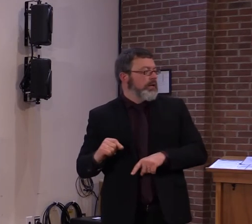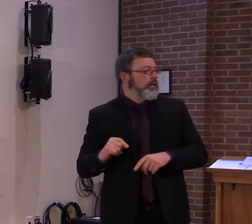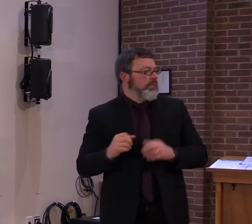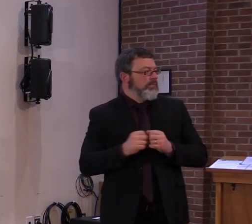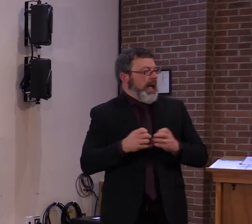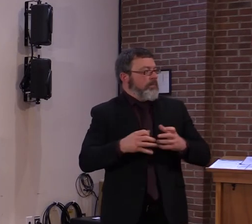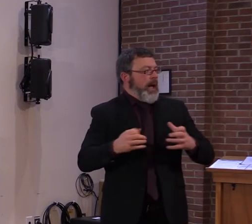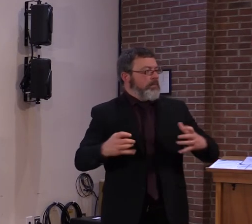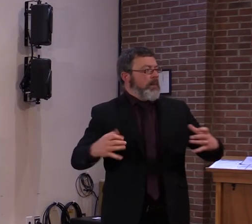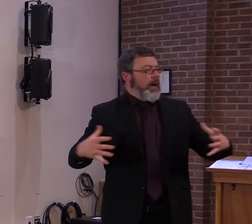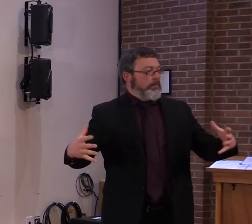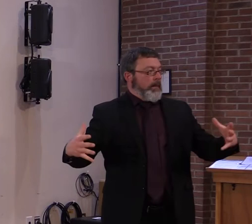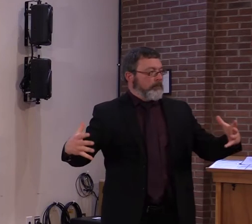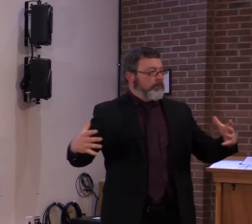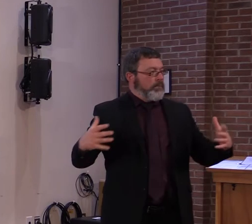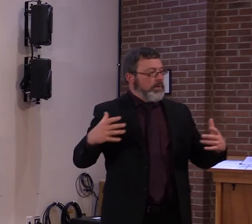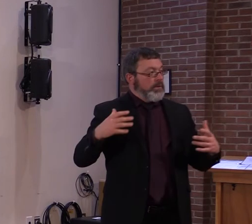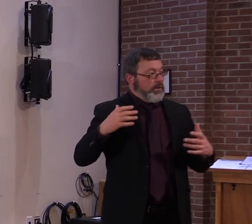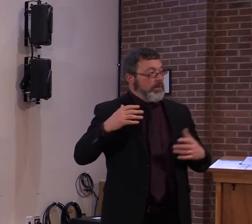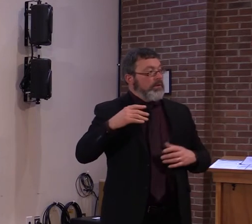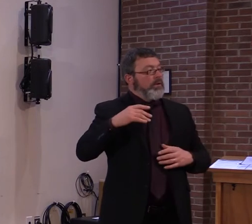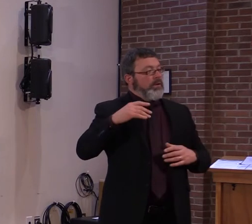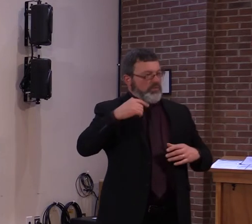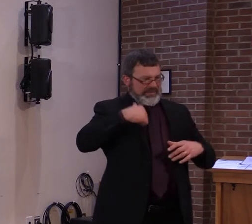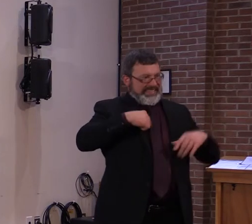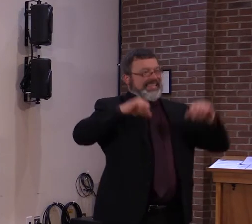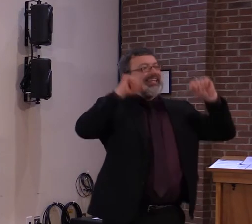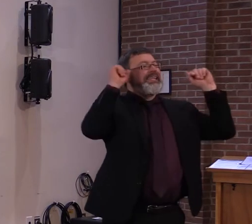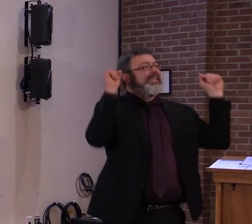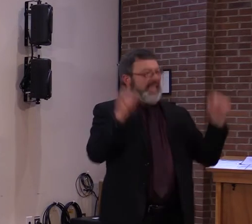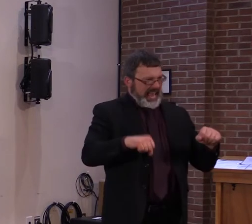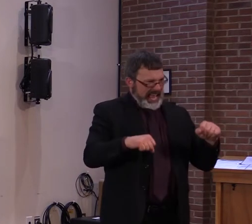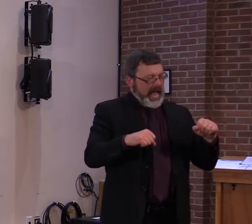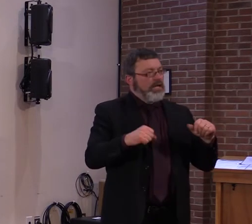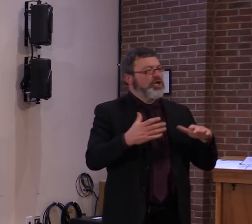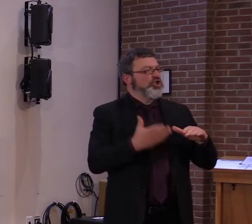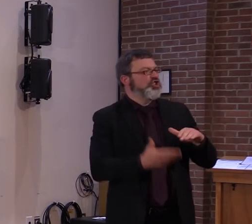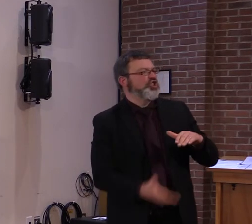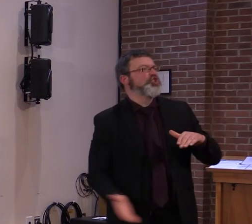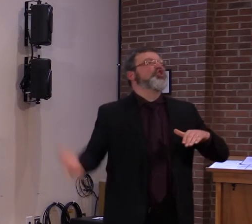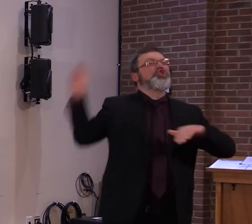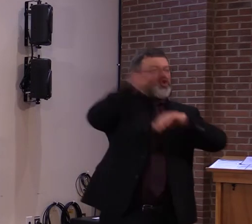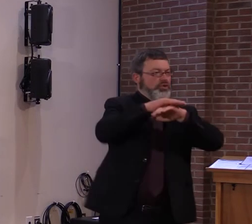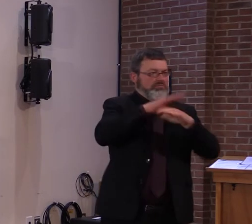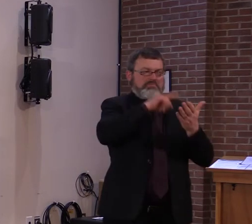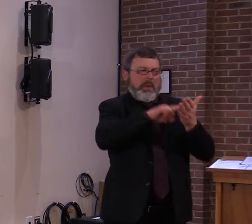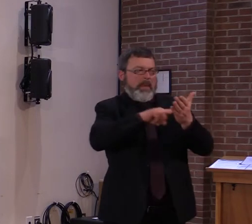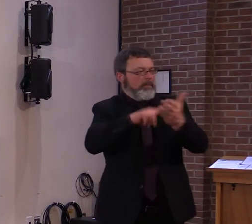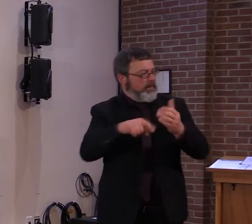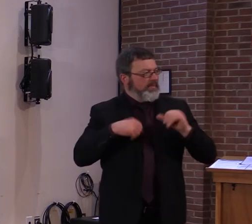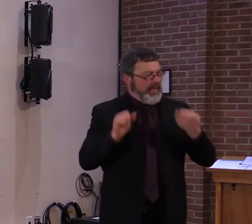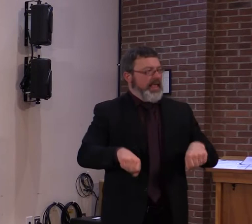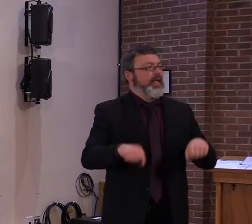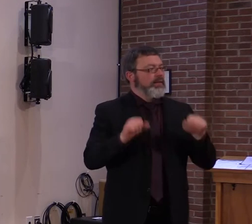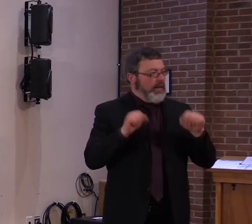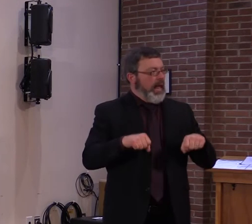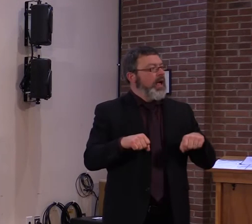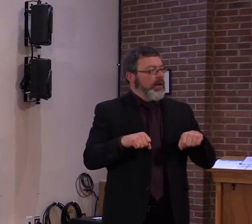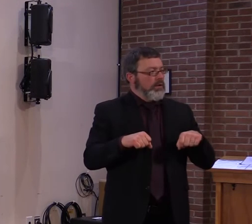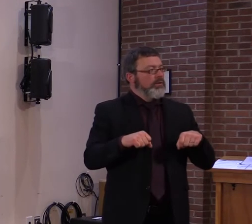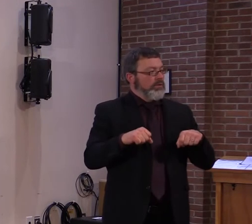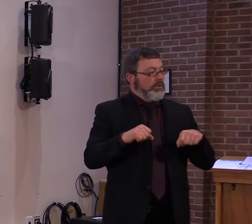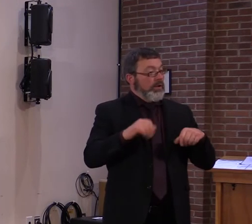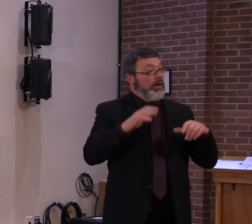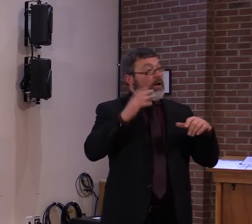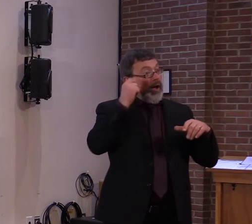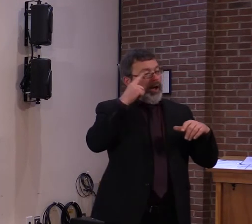number of people. We've also reorganized the contact tracing so that we can not